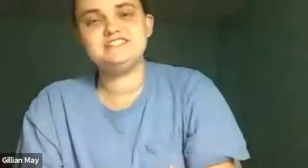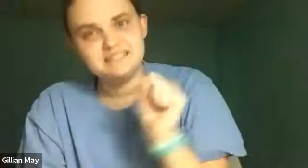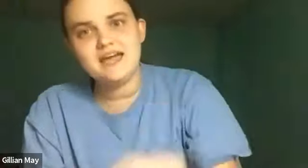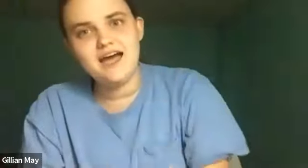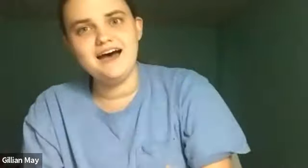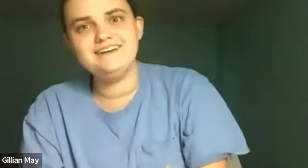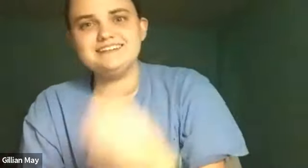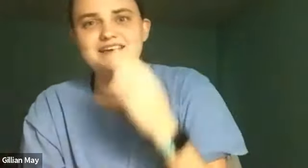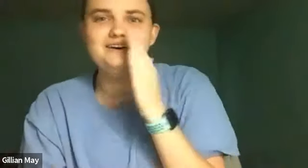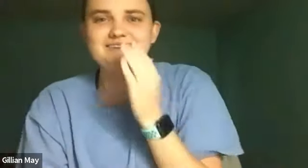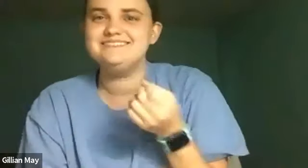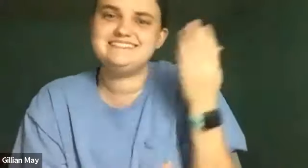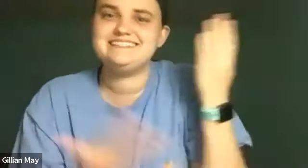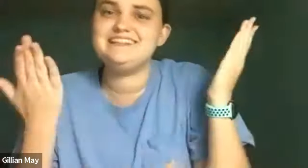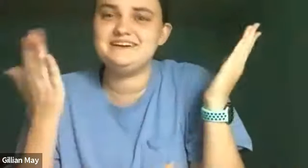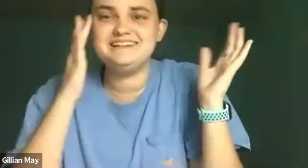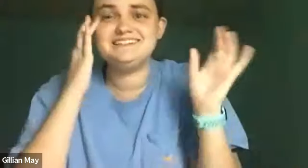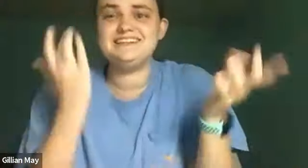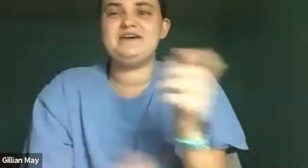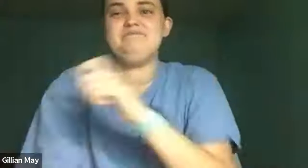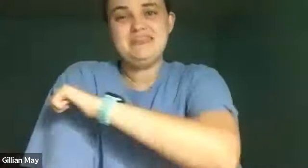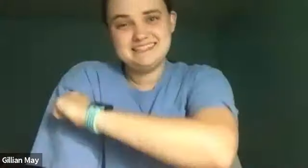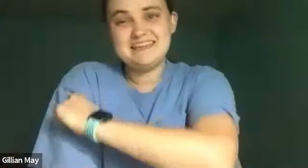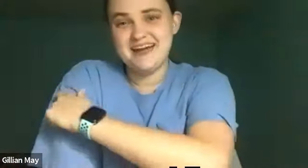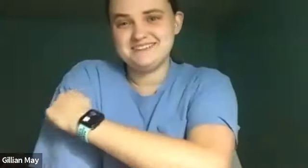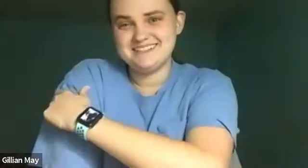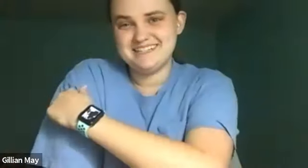like, yeah. I was like, oh, didn't learn it. So St. Patrick's Day.